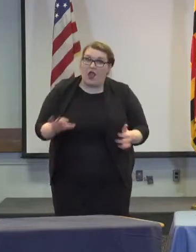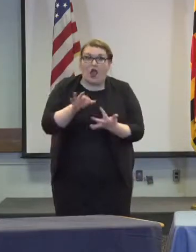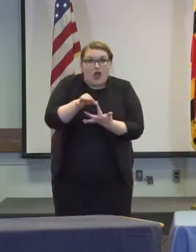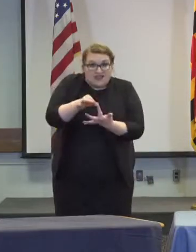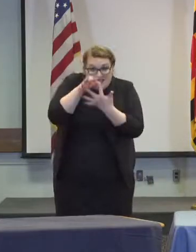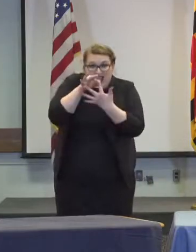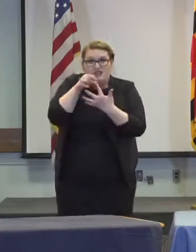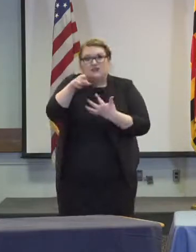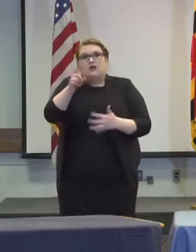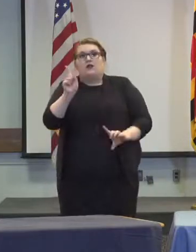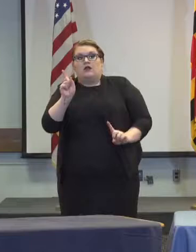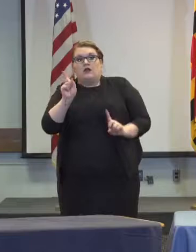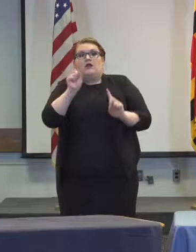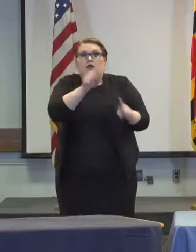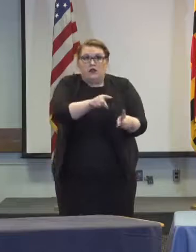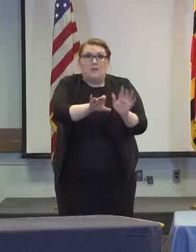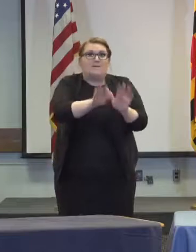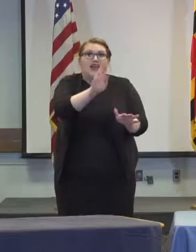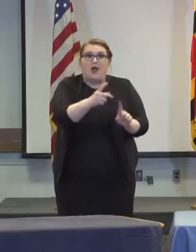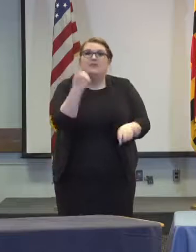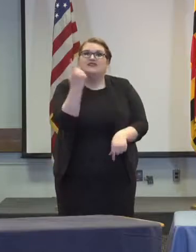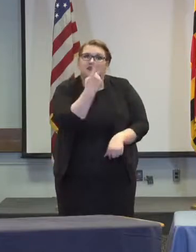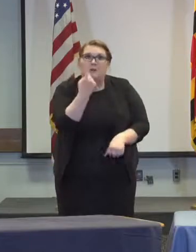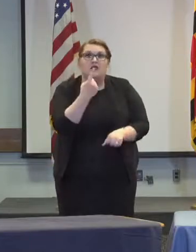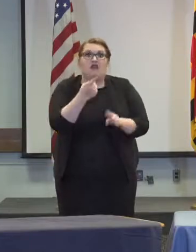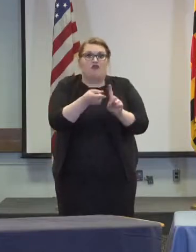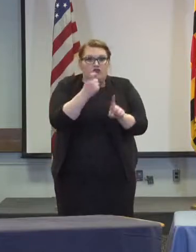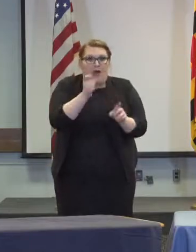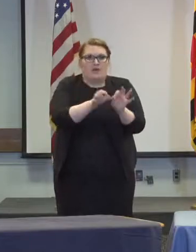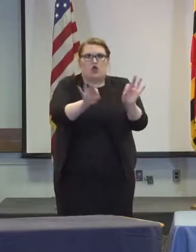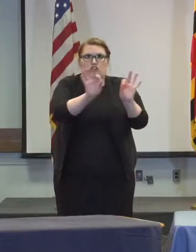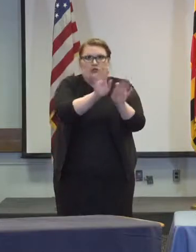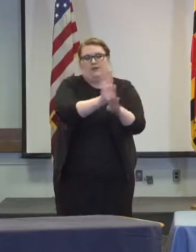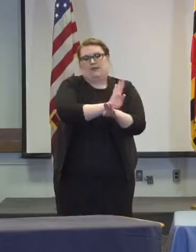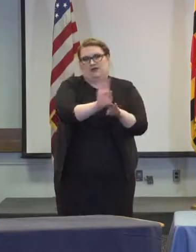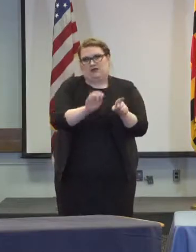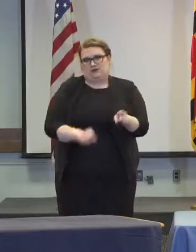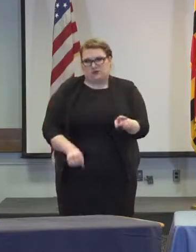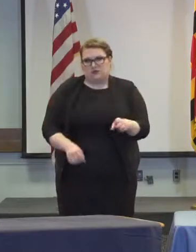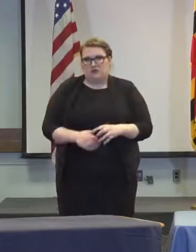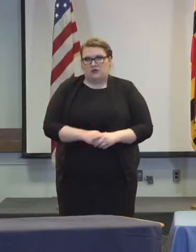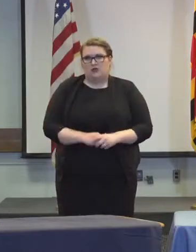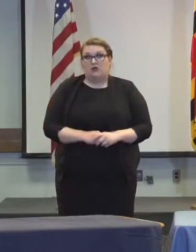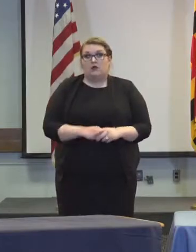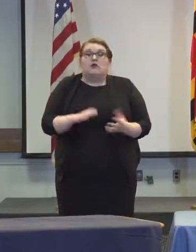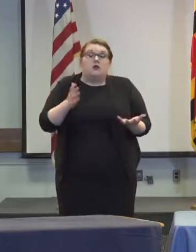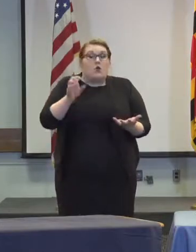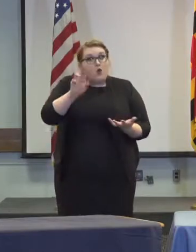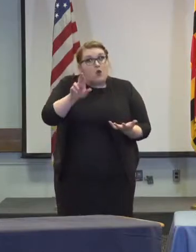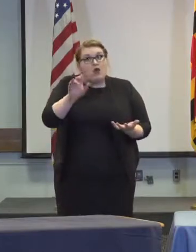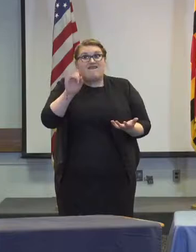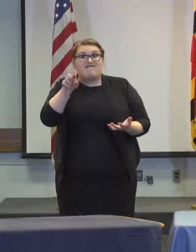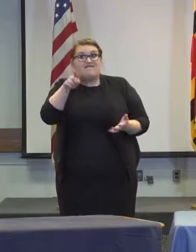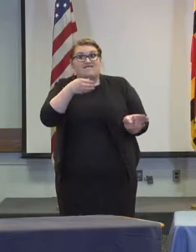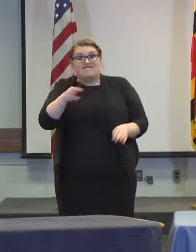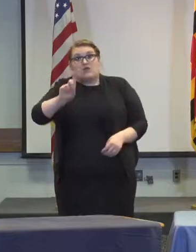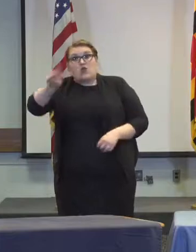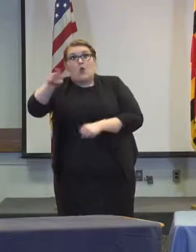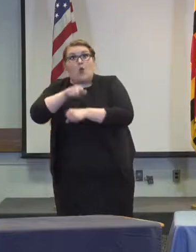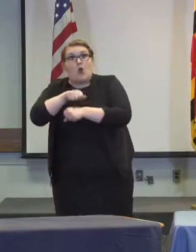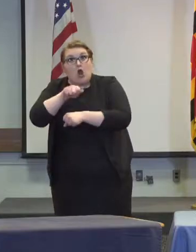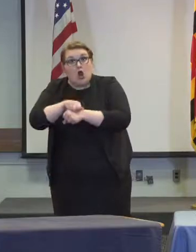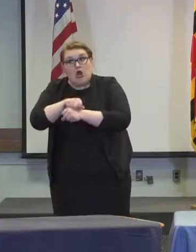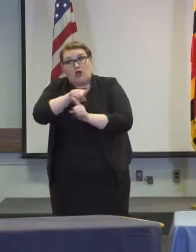way to pick up something from a critical business, essential business, or if you're going to work at